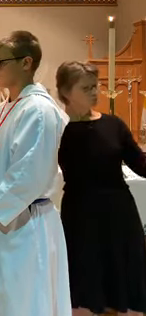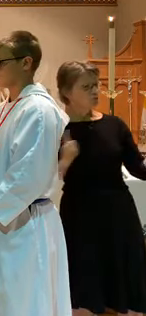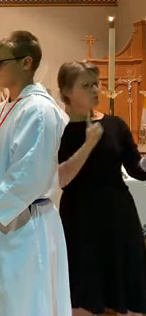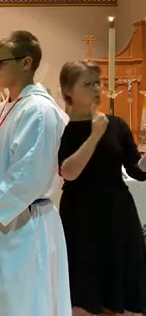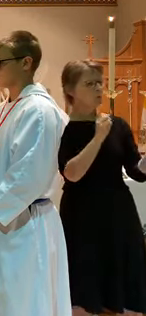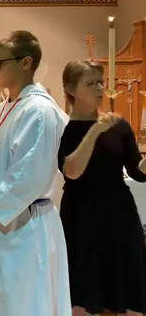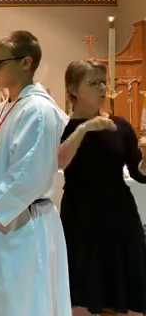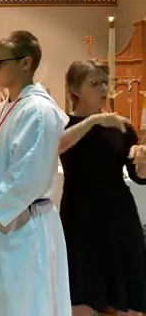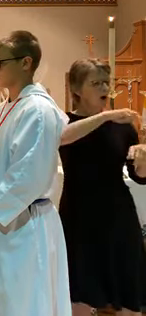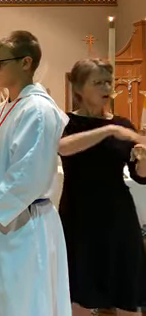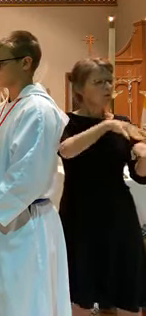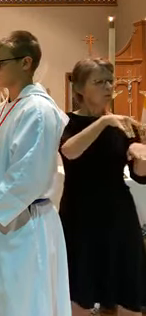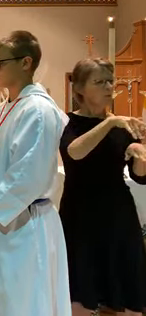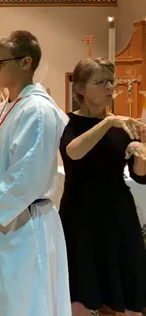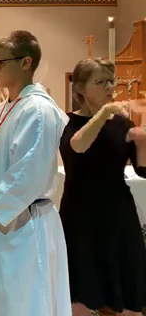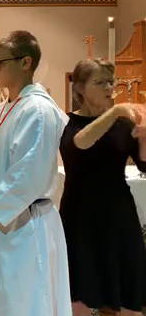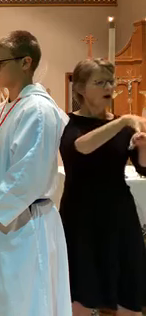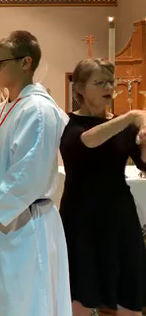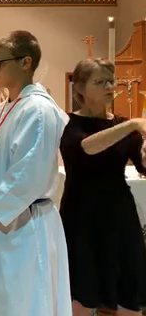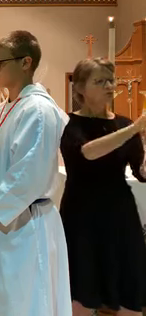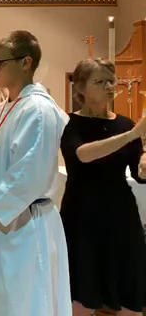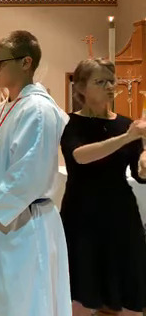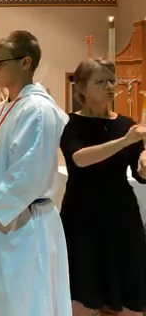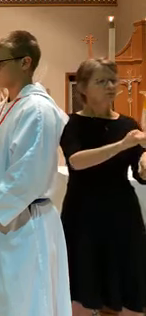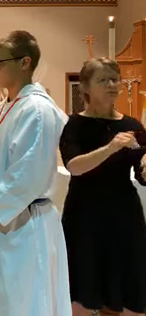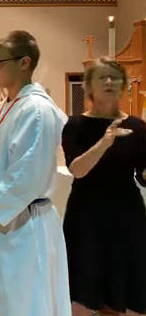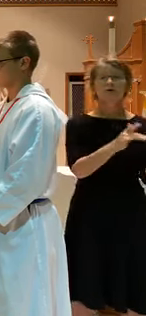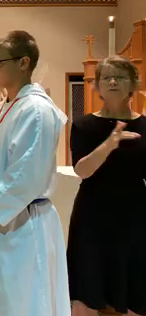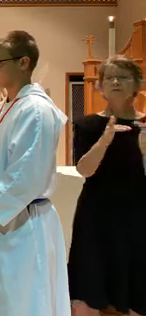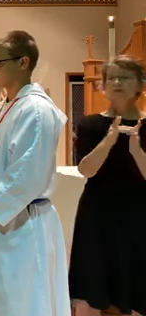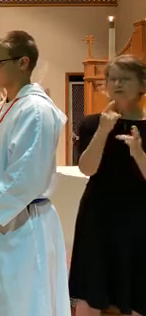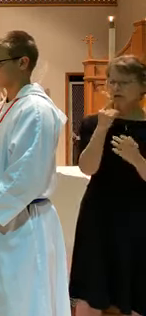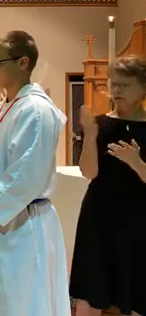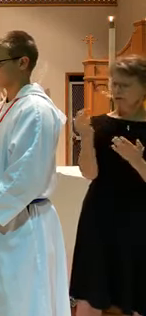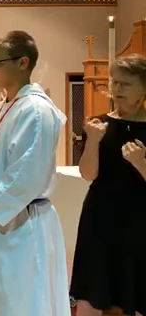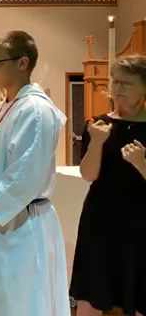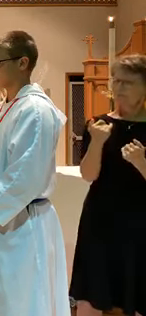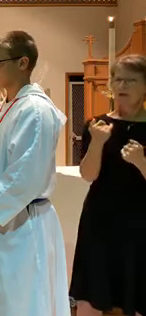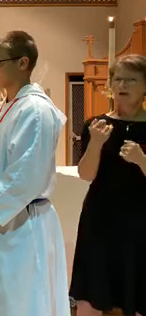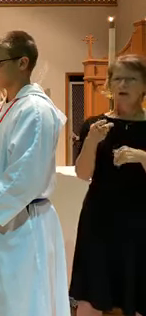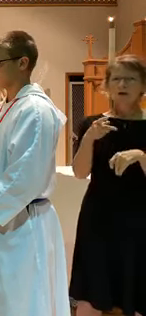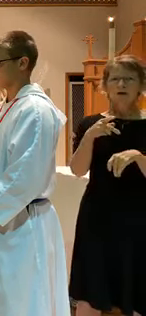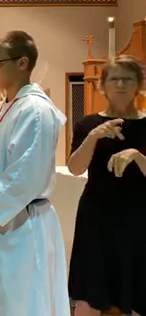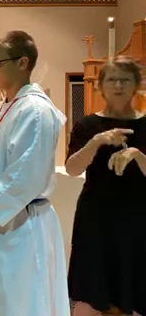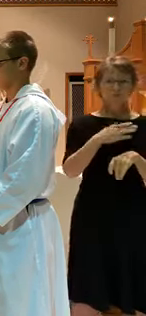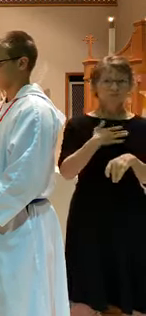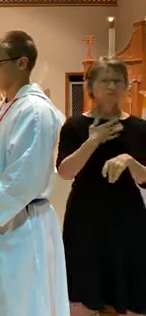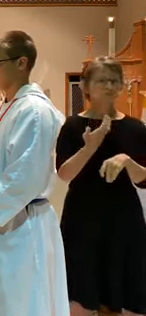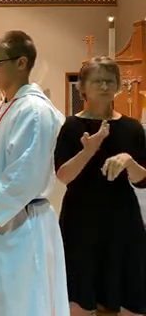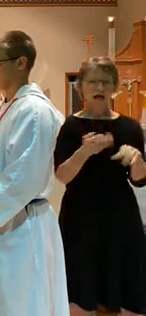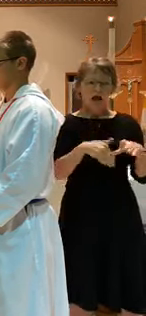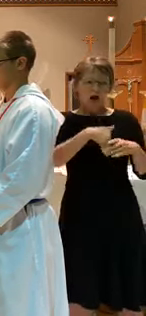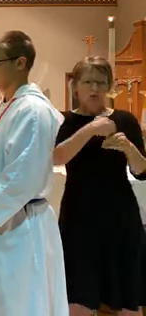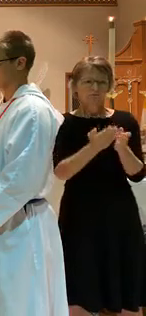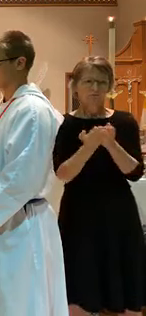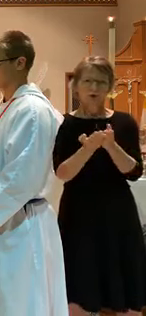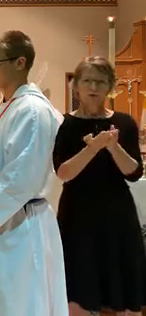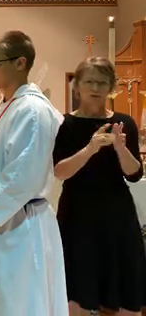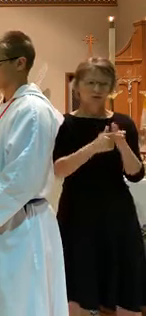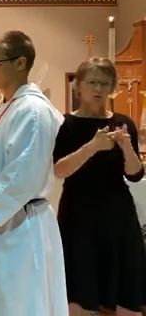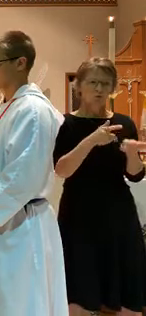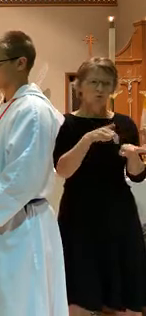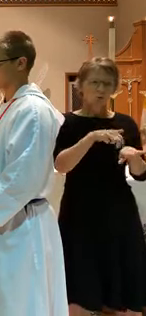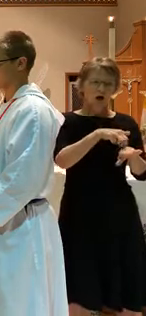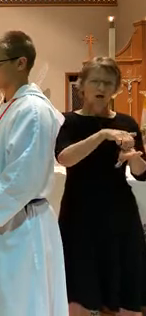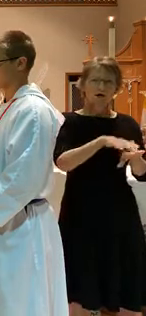said, "Come." Peter got out of the boat and began to walk on the water toward Jesus. But